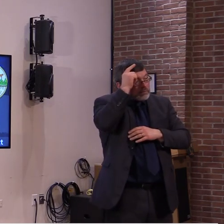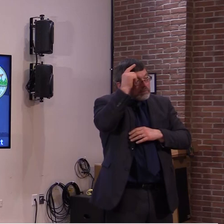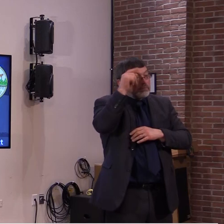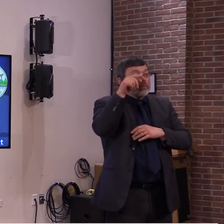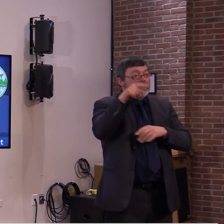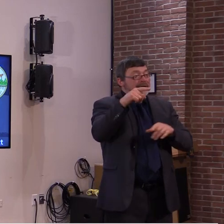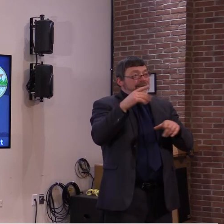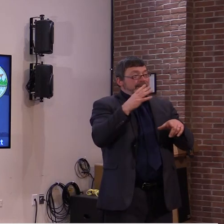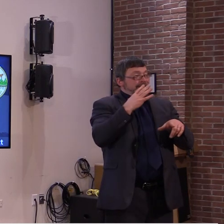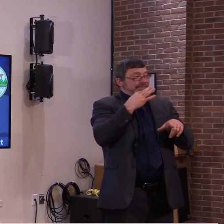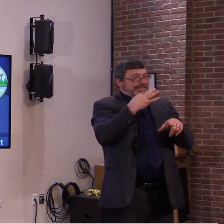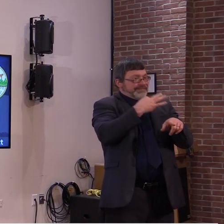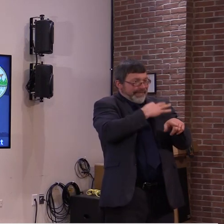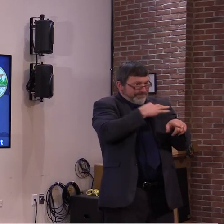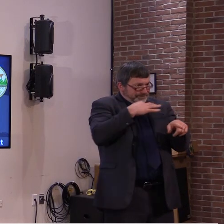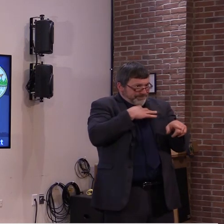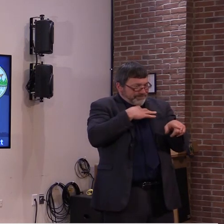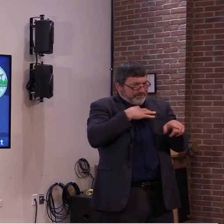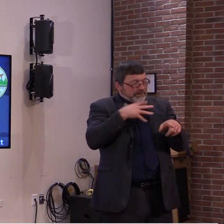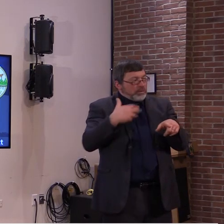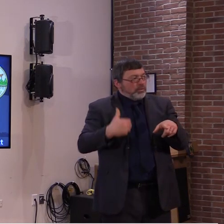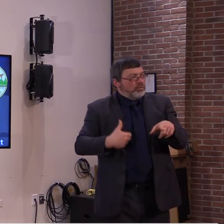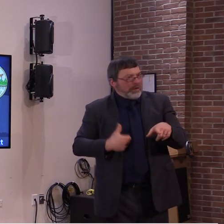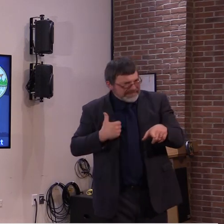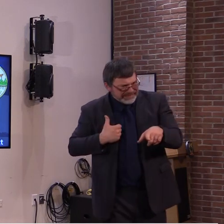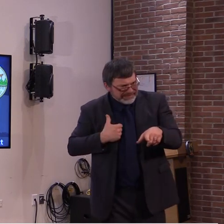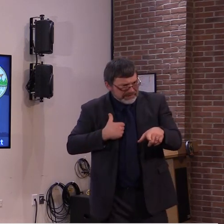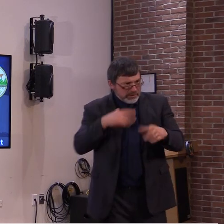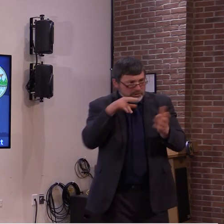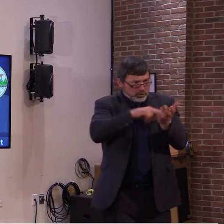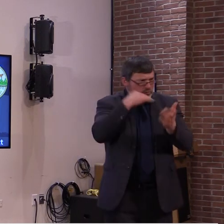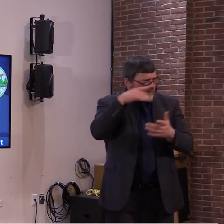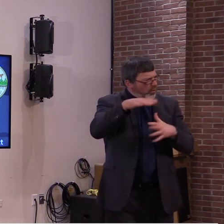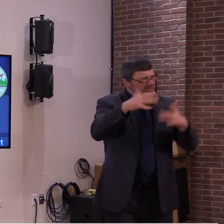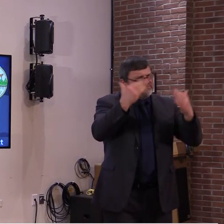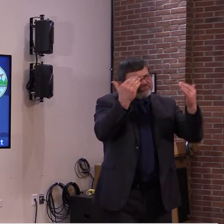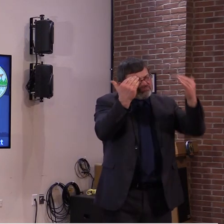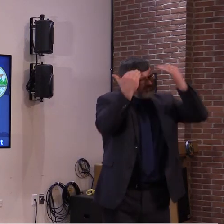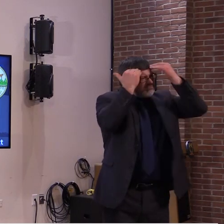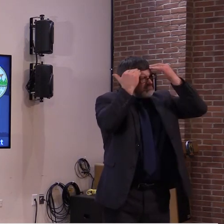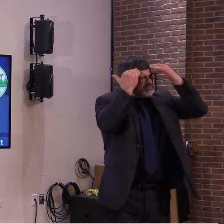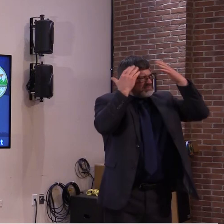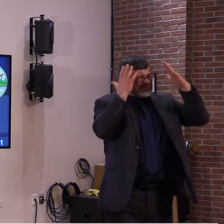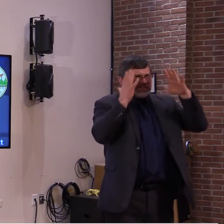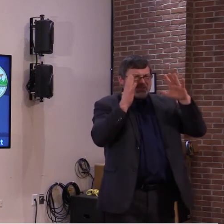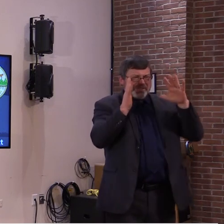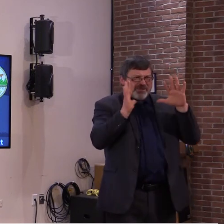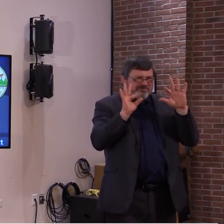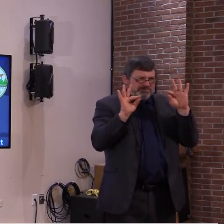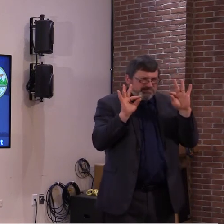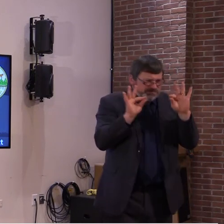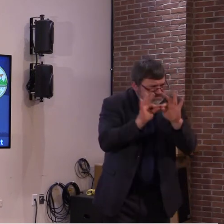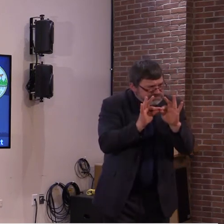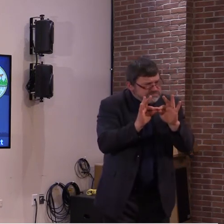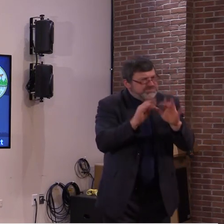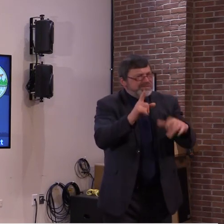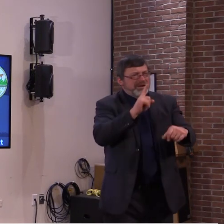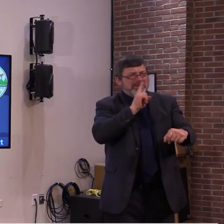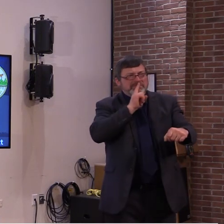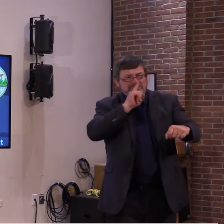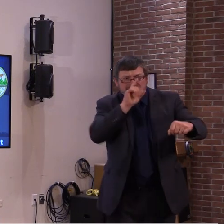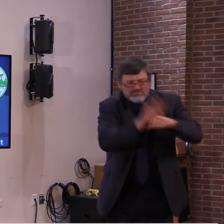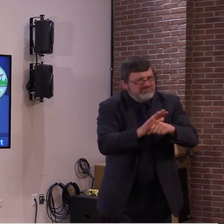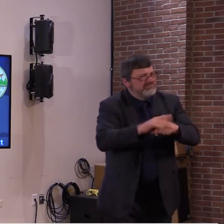extraordinary salaries, and they stay there and do a lot of hard work. And then when there's an outbreak, they actually work even longer and